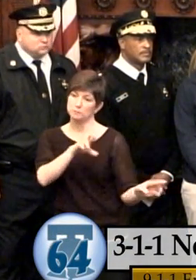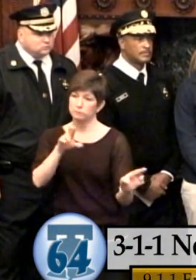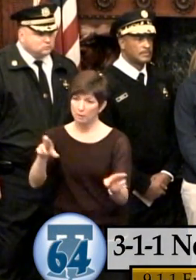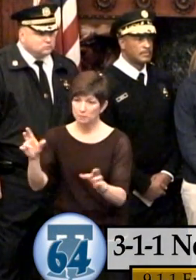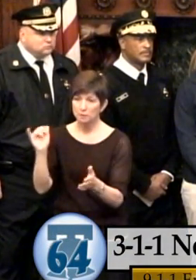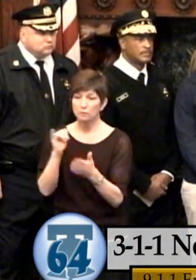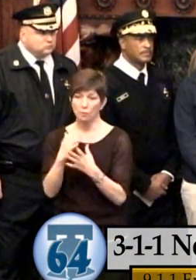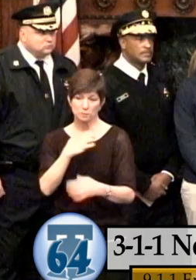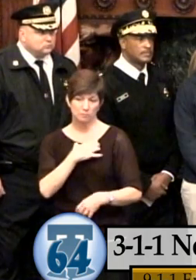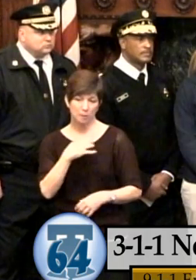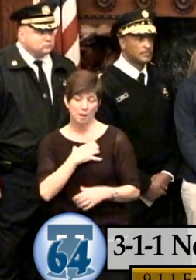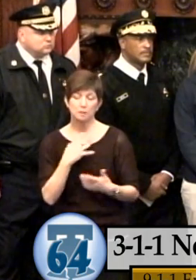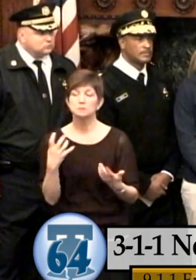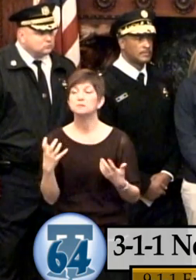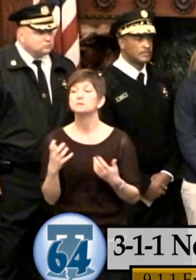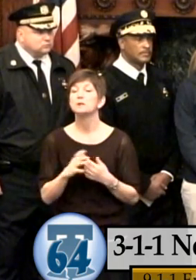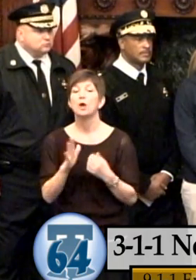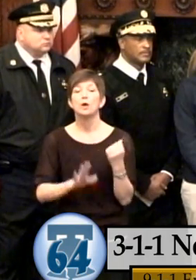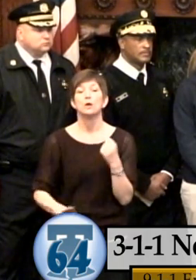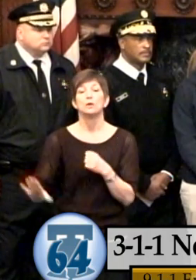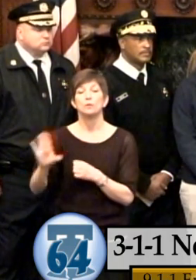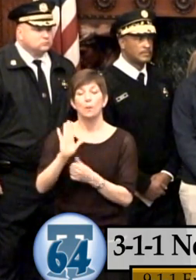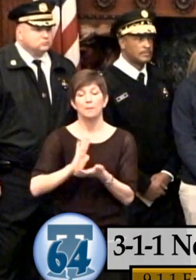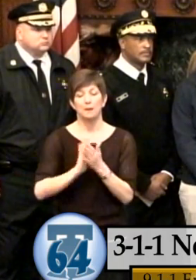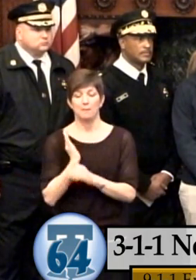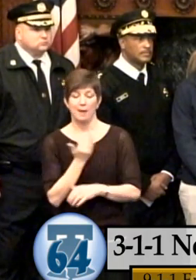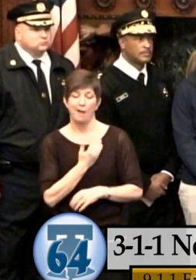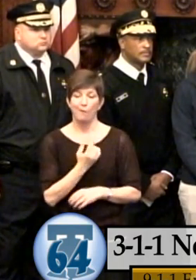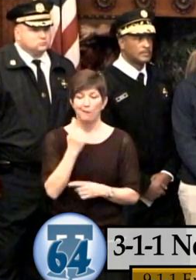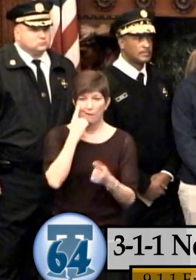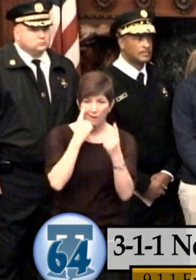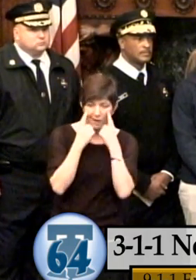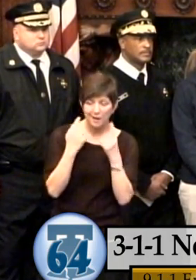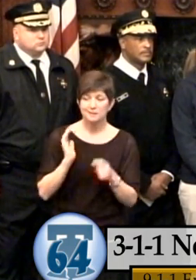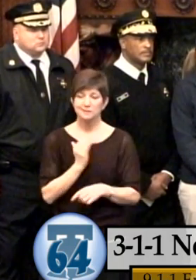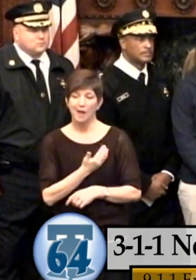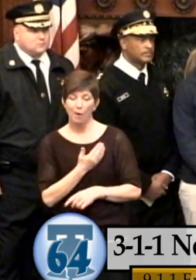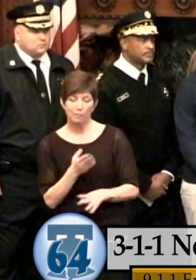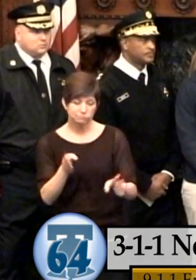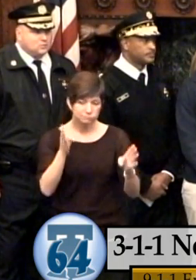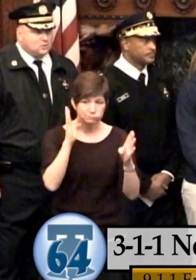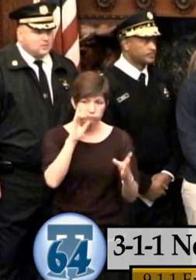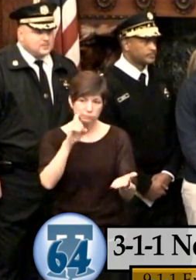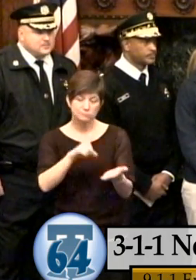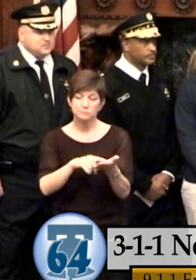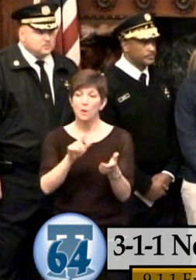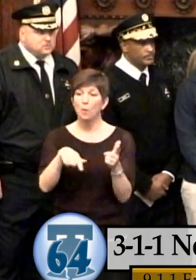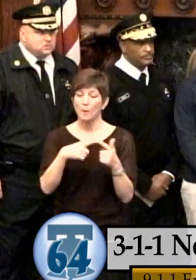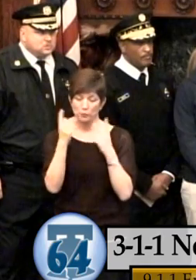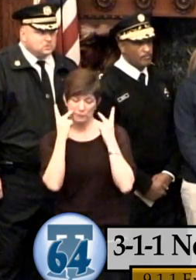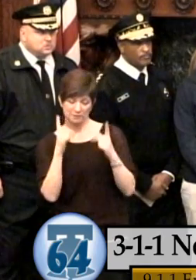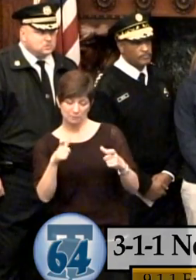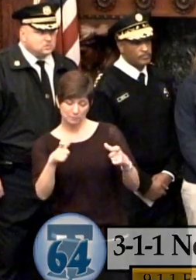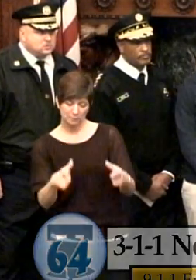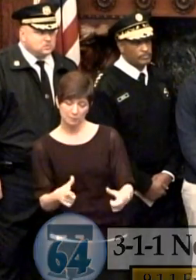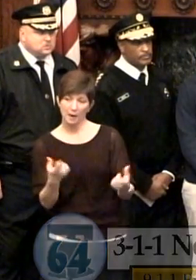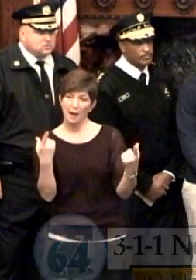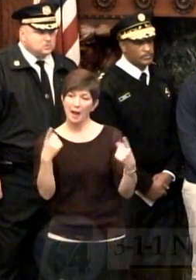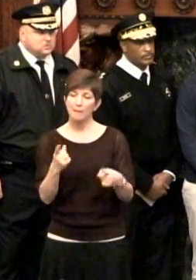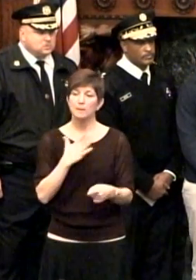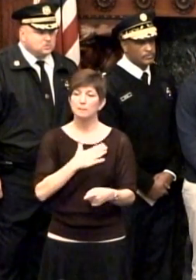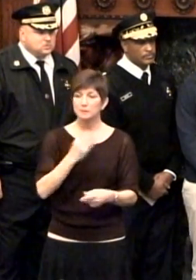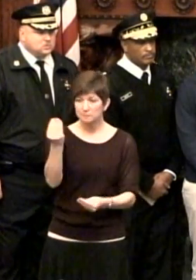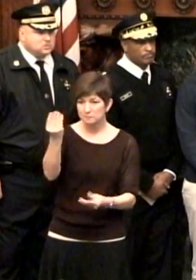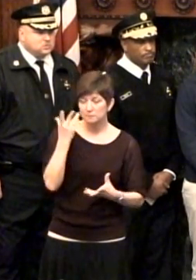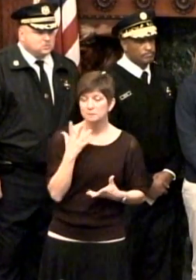those complaints. You're our eyes and ears out on the street. Get those complaints in when the potholes develop, and we'll